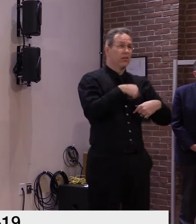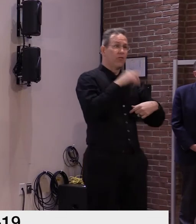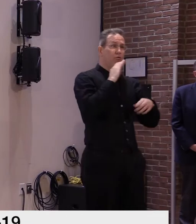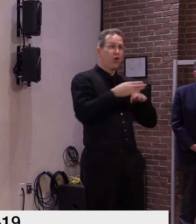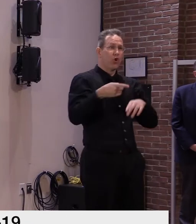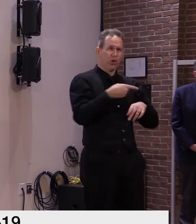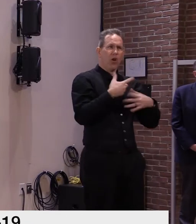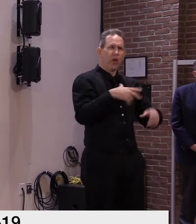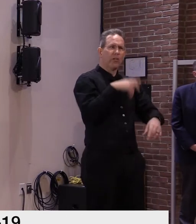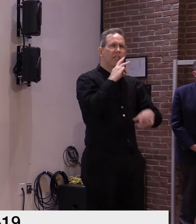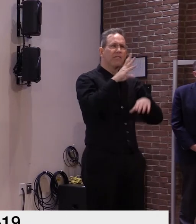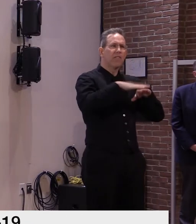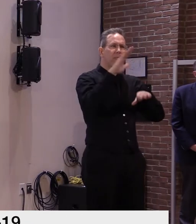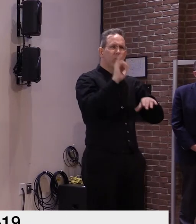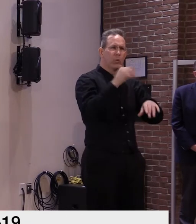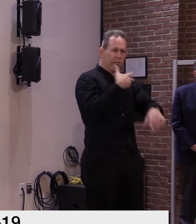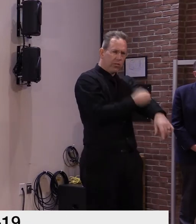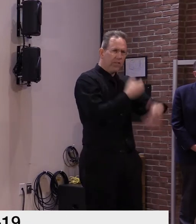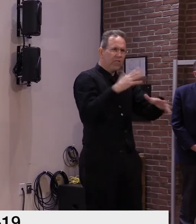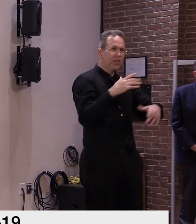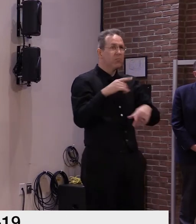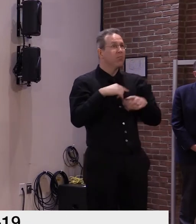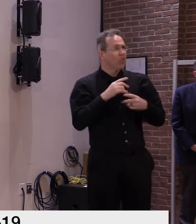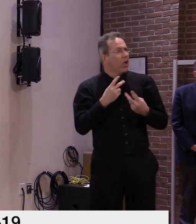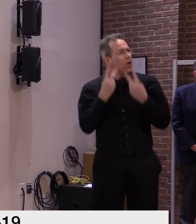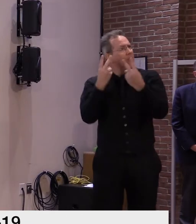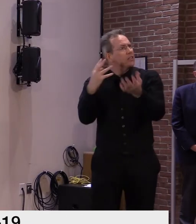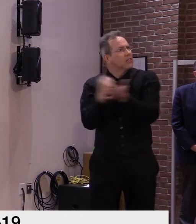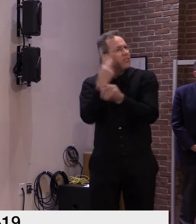will encourage people to be willing to